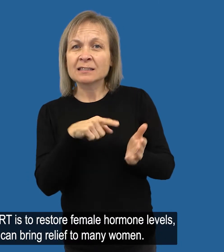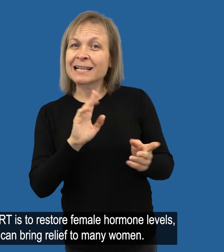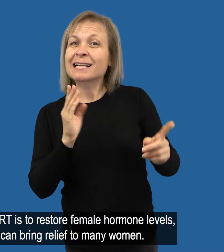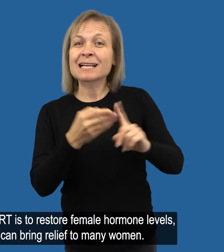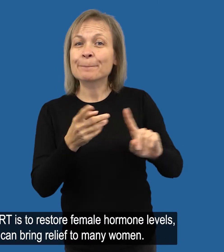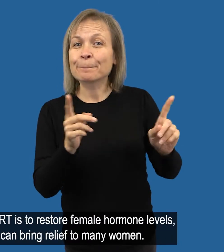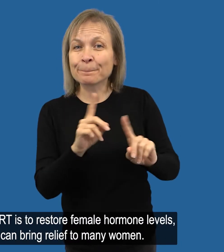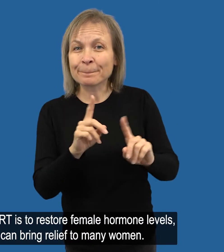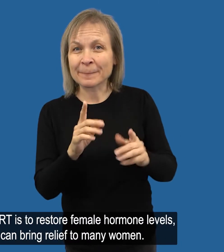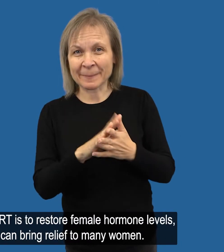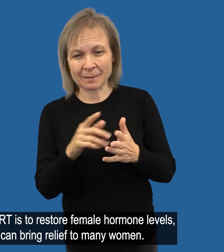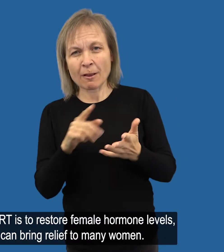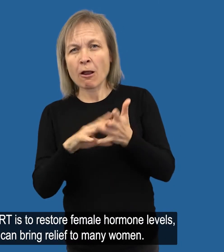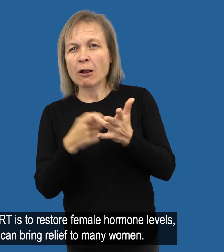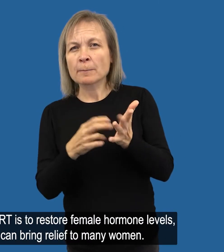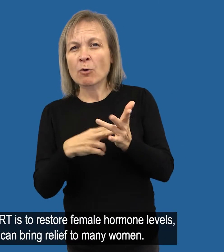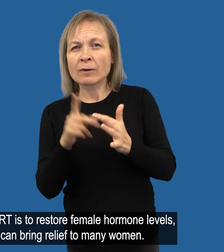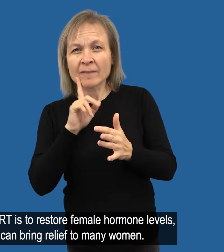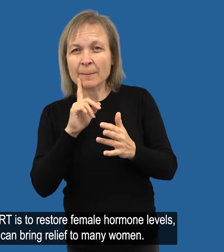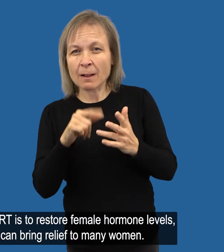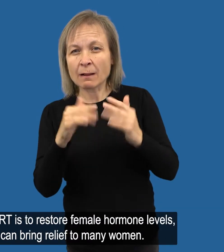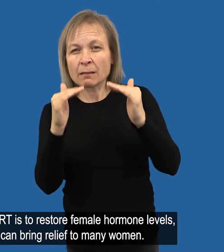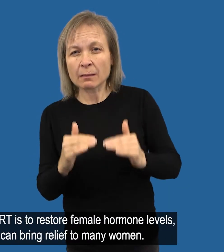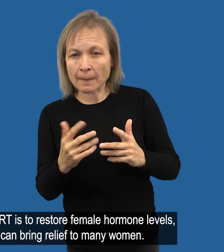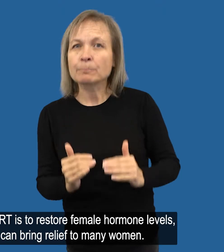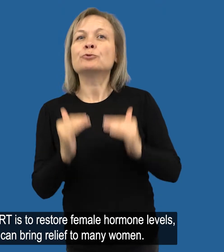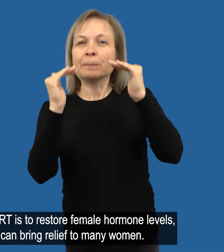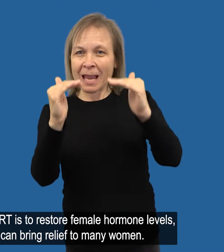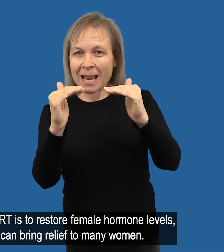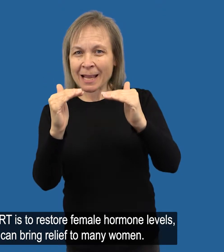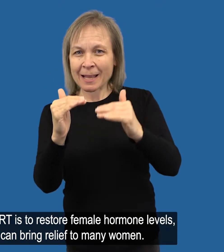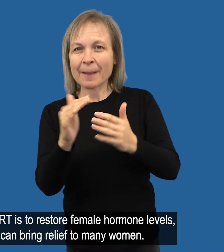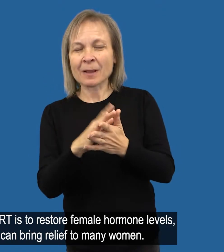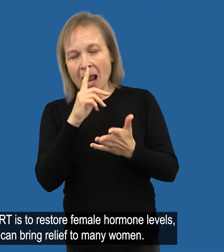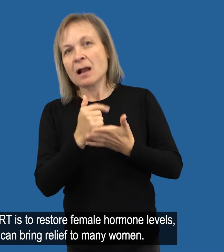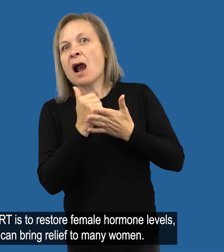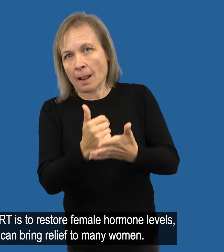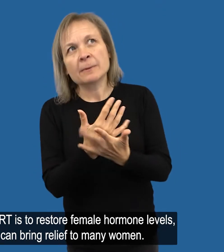The aim of HRT is to restore female hormone levels, which can bring relief to many women.